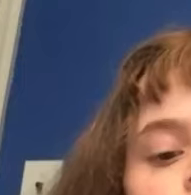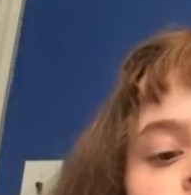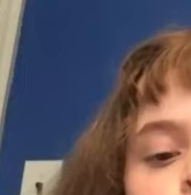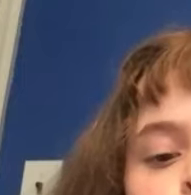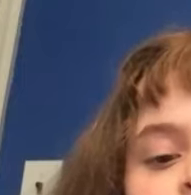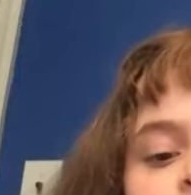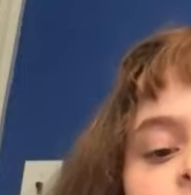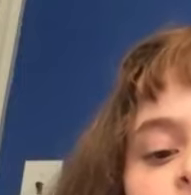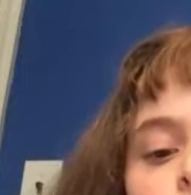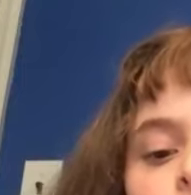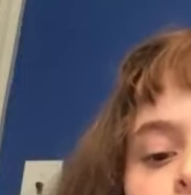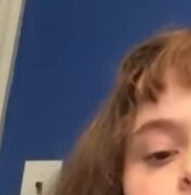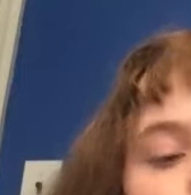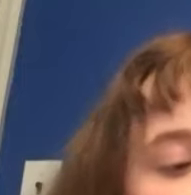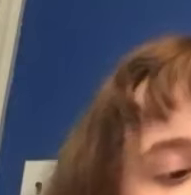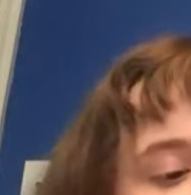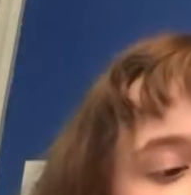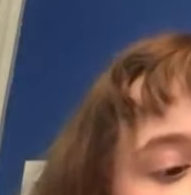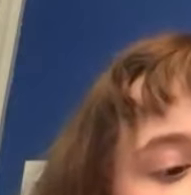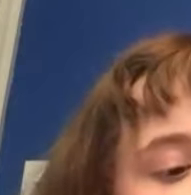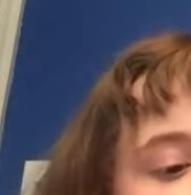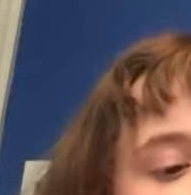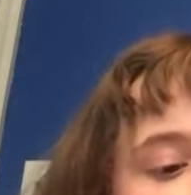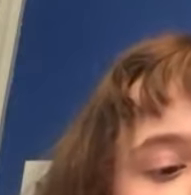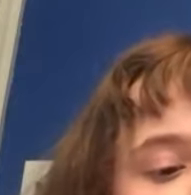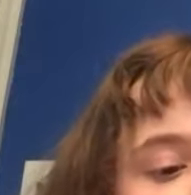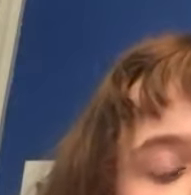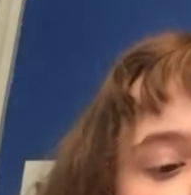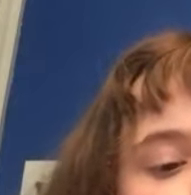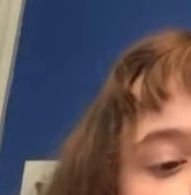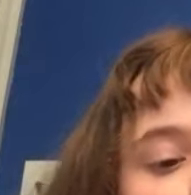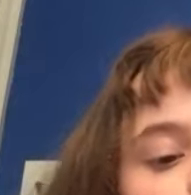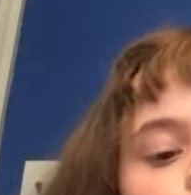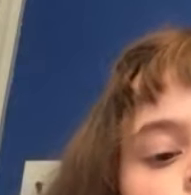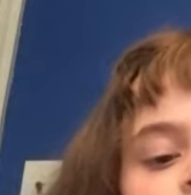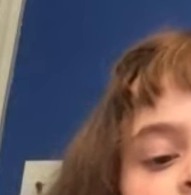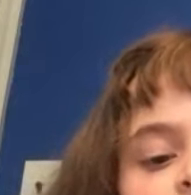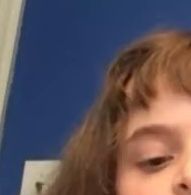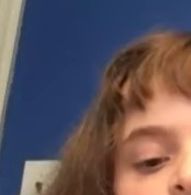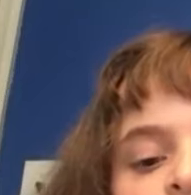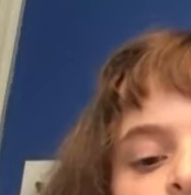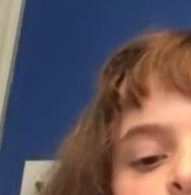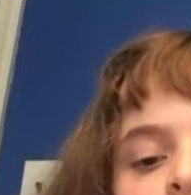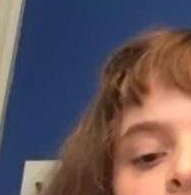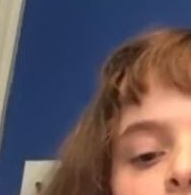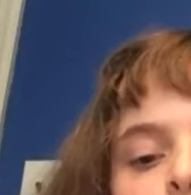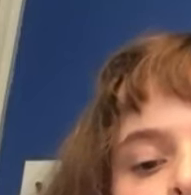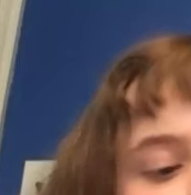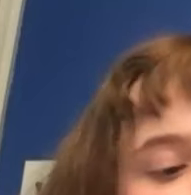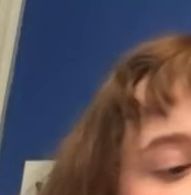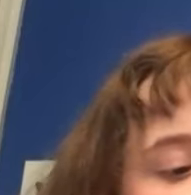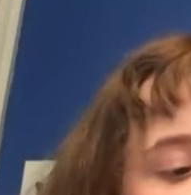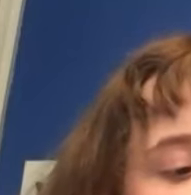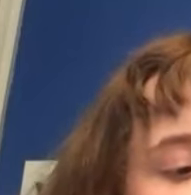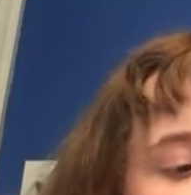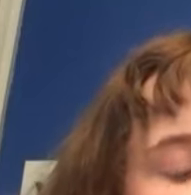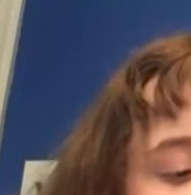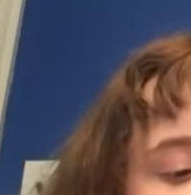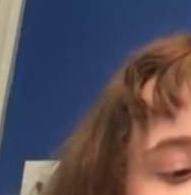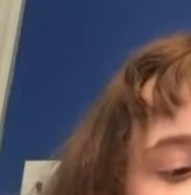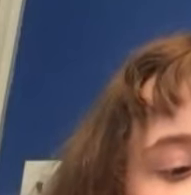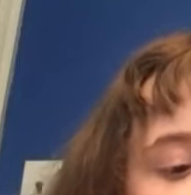should be treated equally no matter what color their skin is. We thank you for supporting all people in